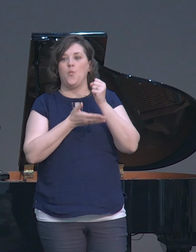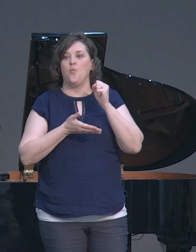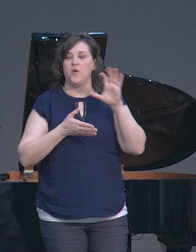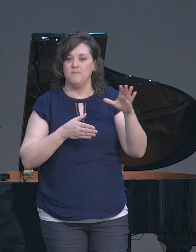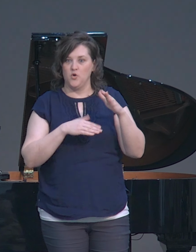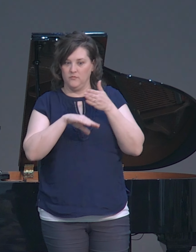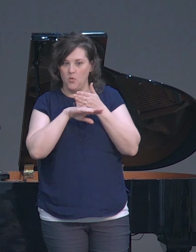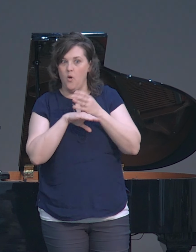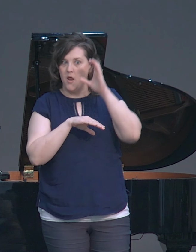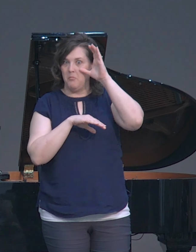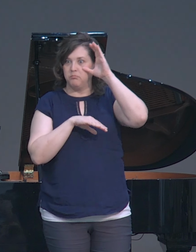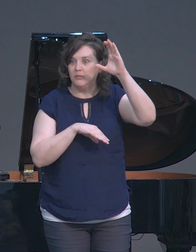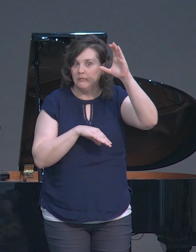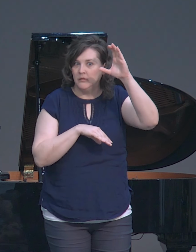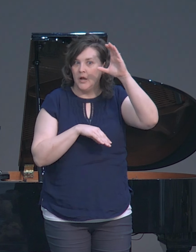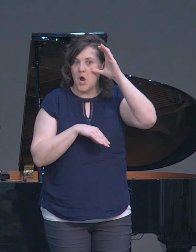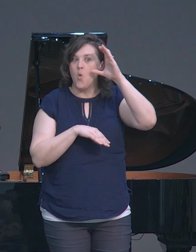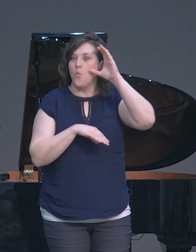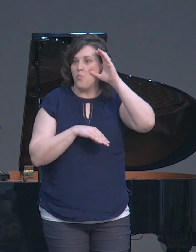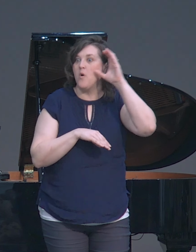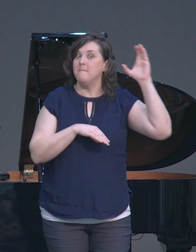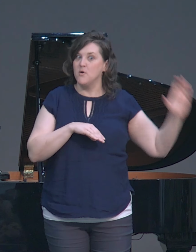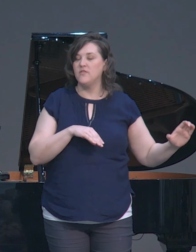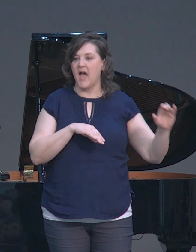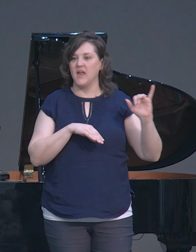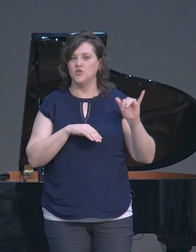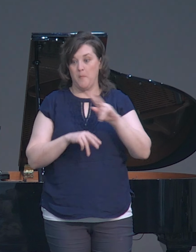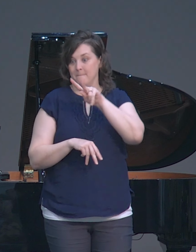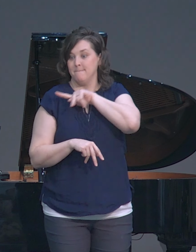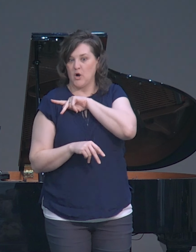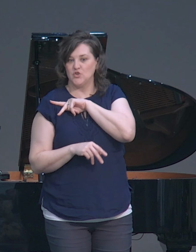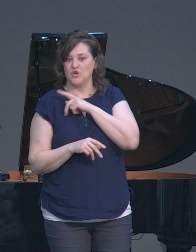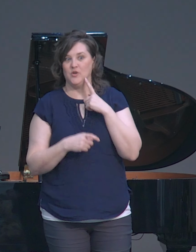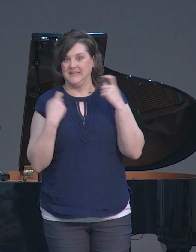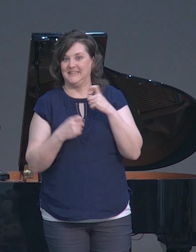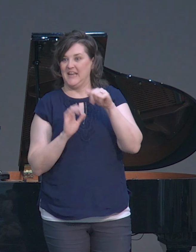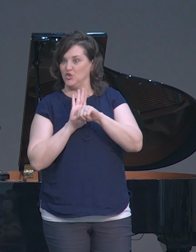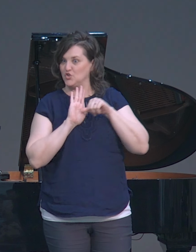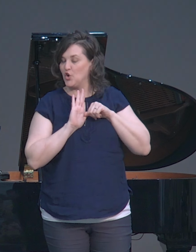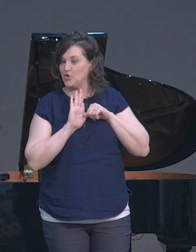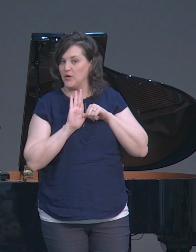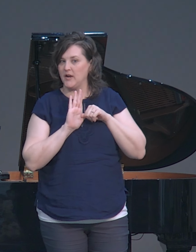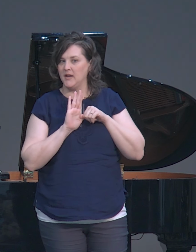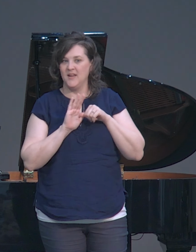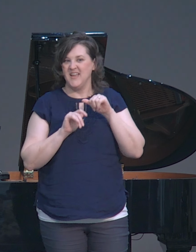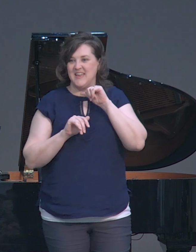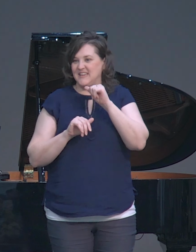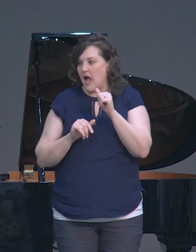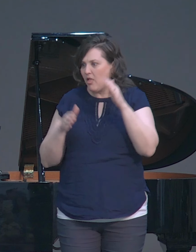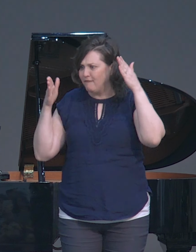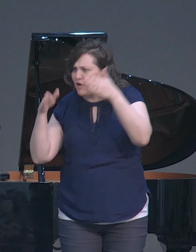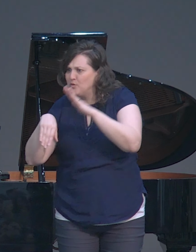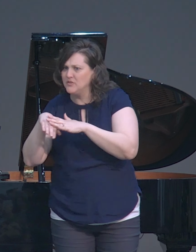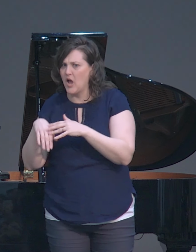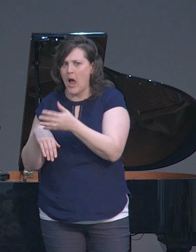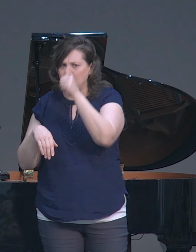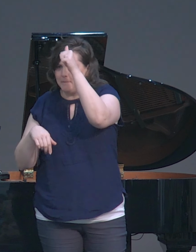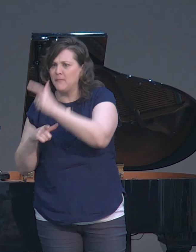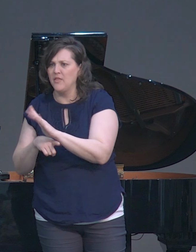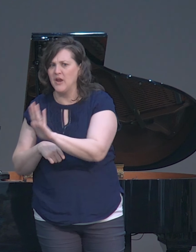face. Do personal sin surgery. Jesus is not commanding us to take the speck out of our brother's eye, but